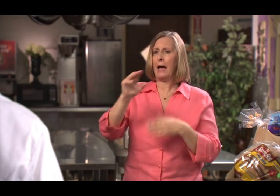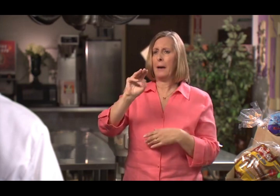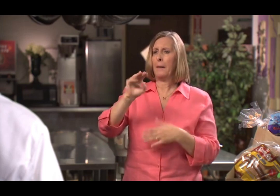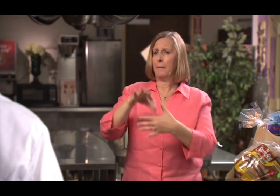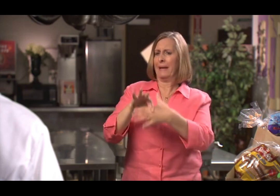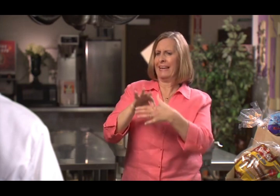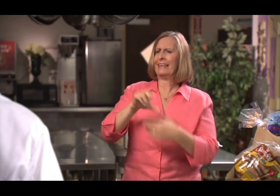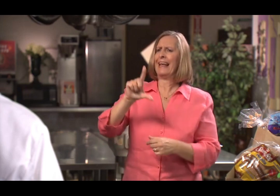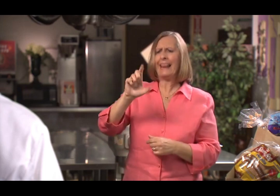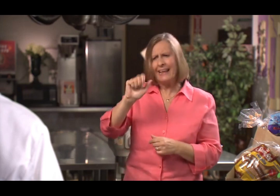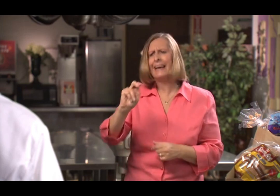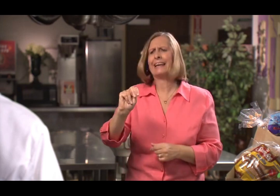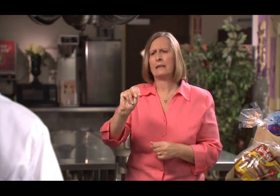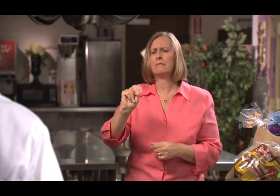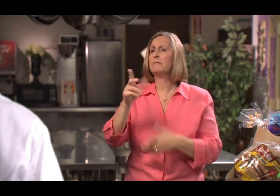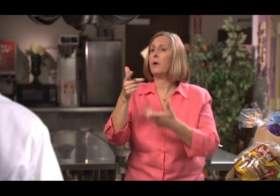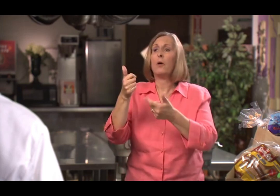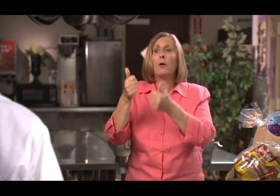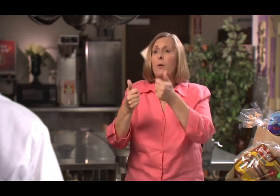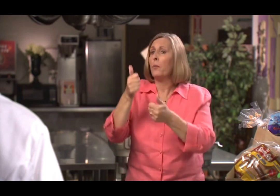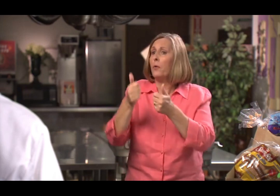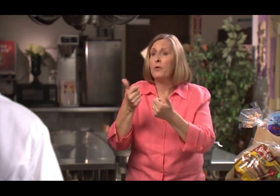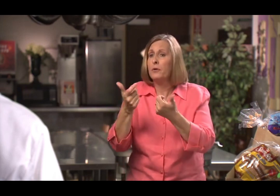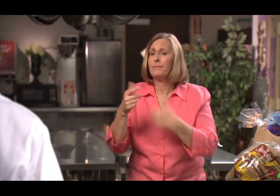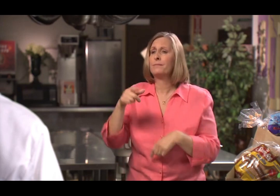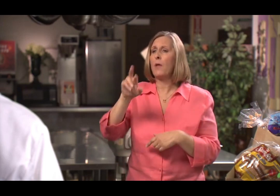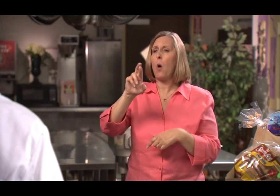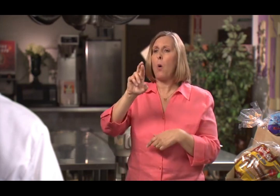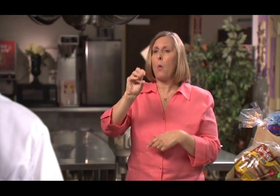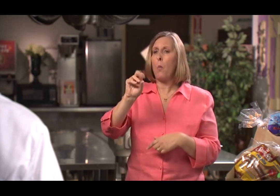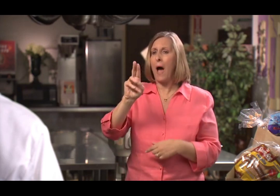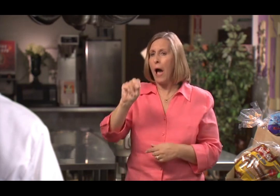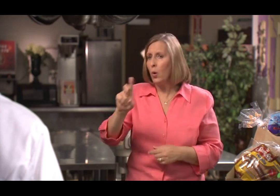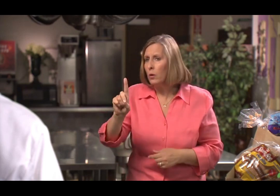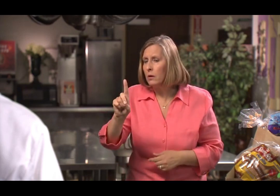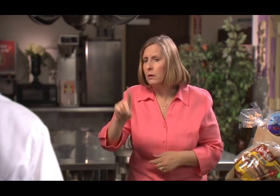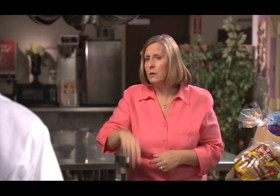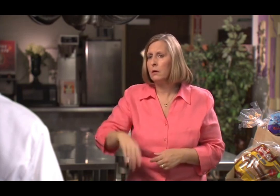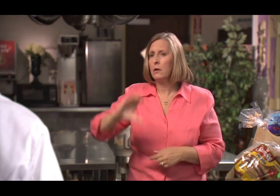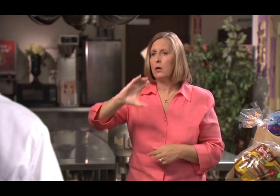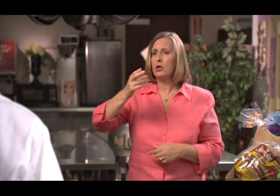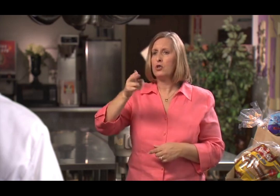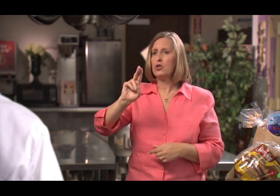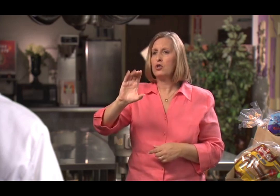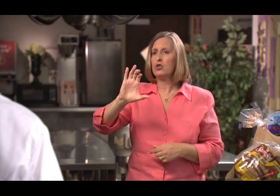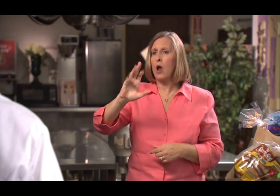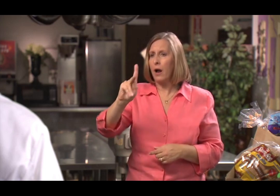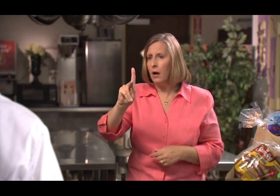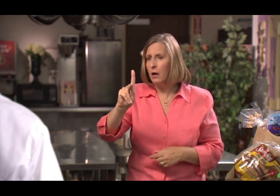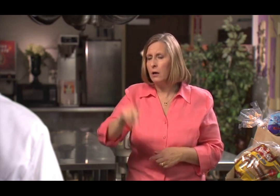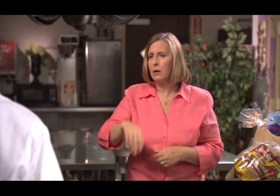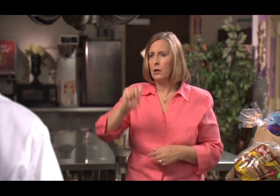When selecting meat, buy lean cuts of beef, such as round, chuck, sirloin, or